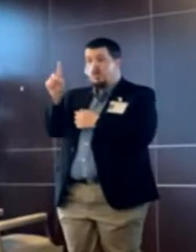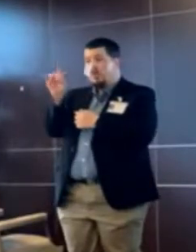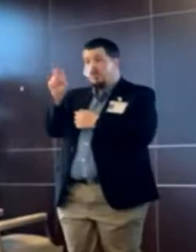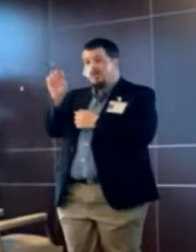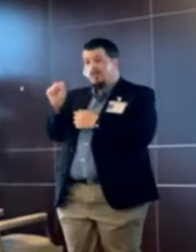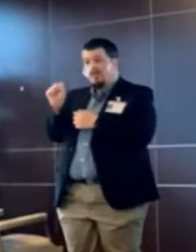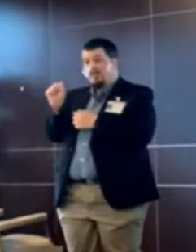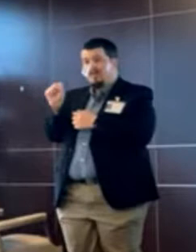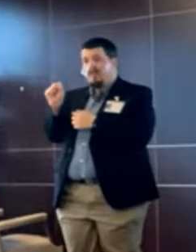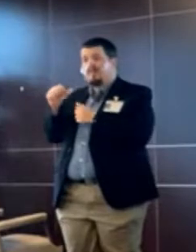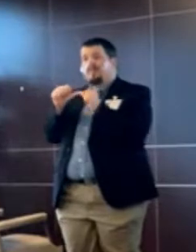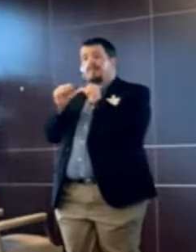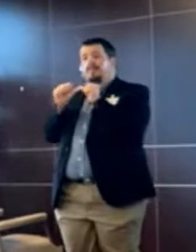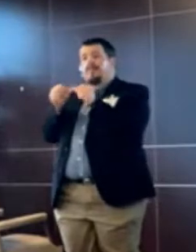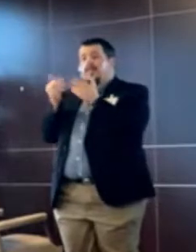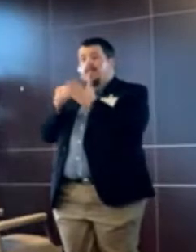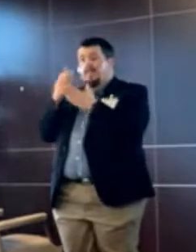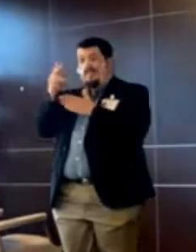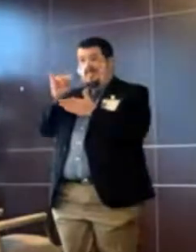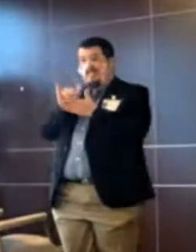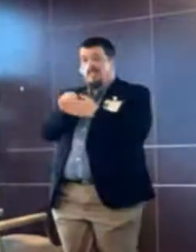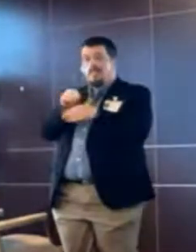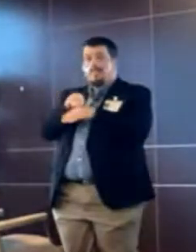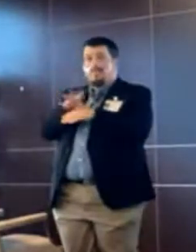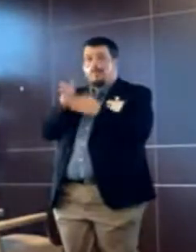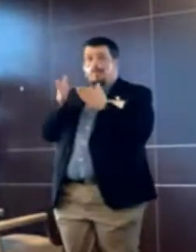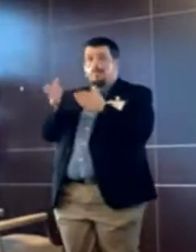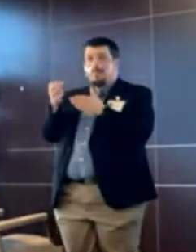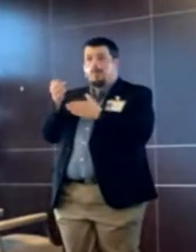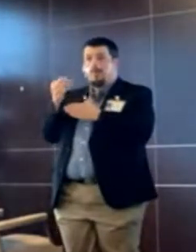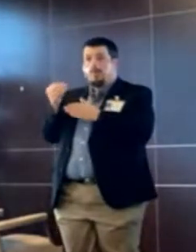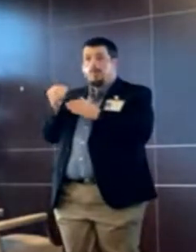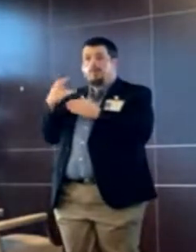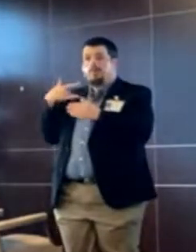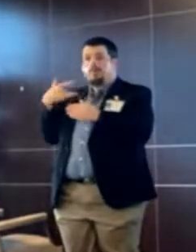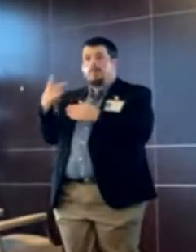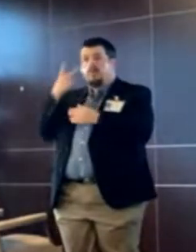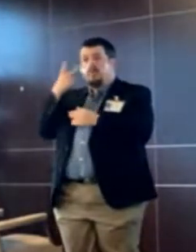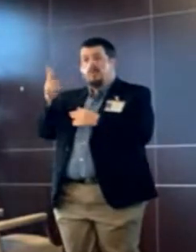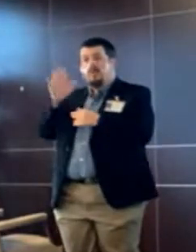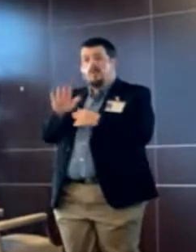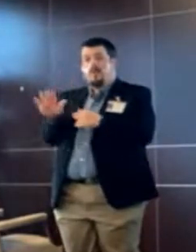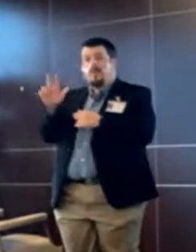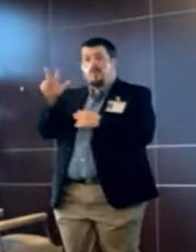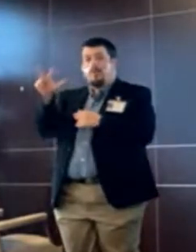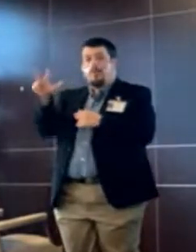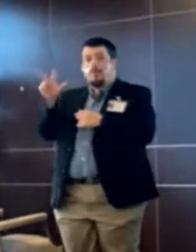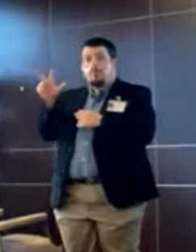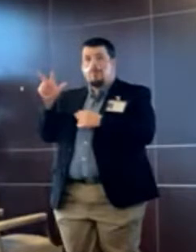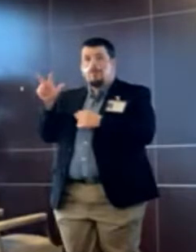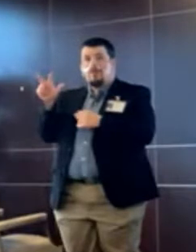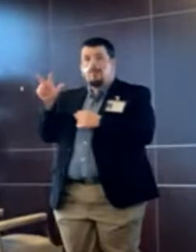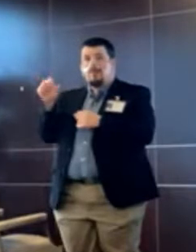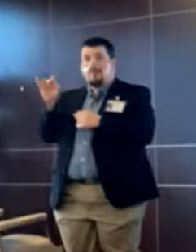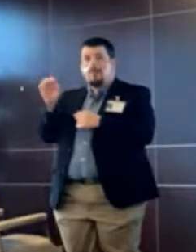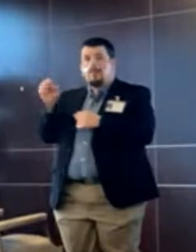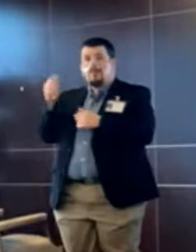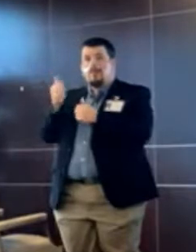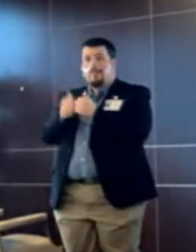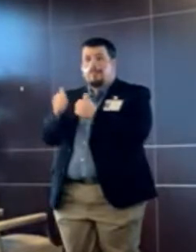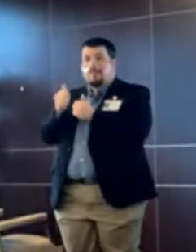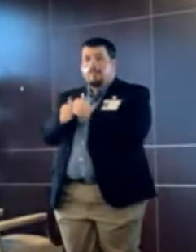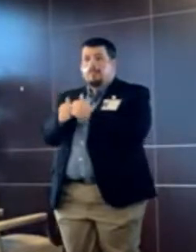doses. We continue again to see that as an effective way, and so typically we see somewhere around 300 cases